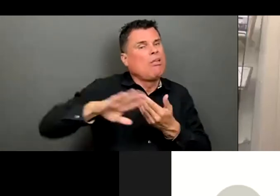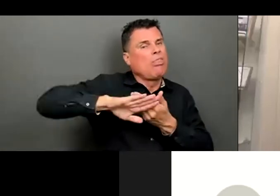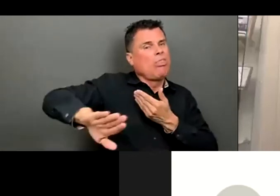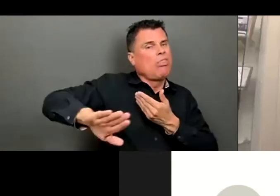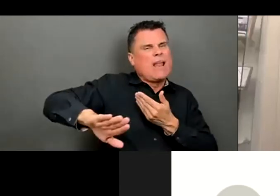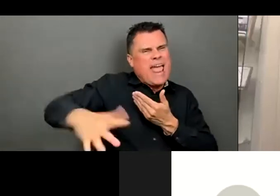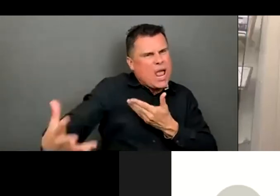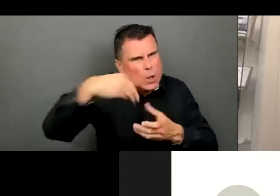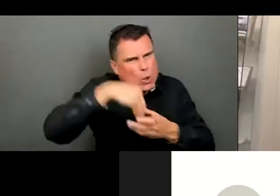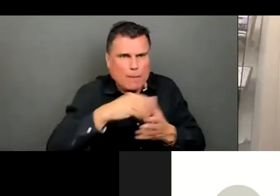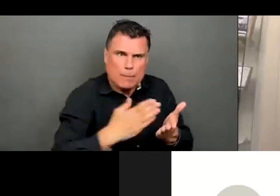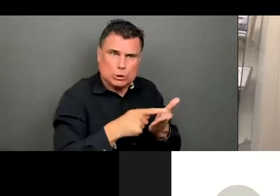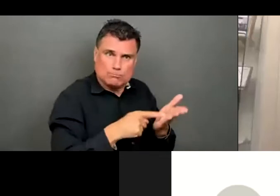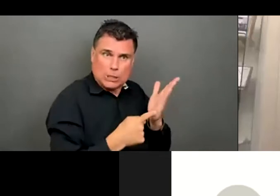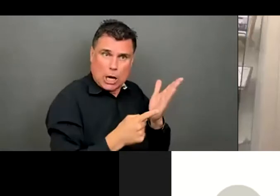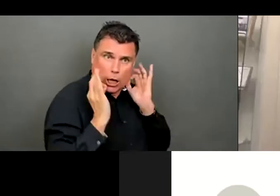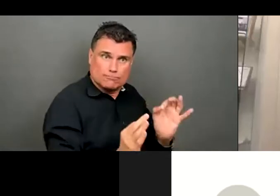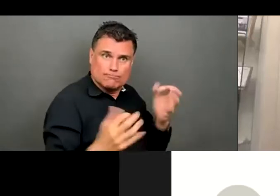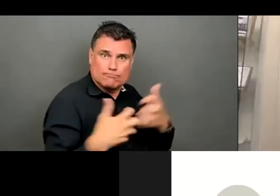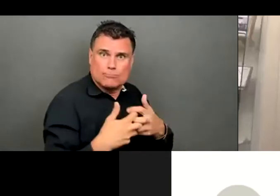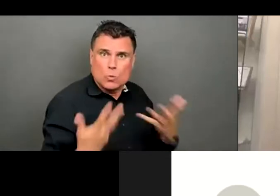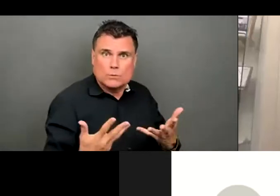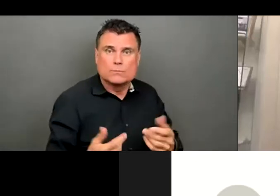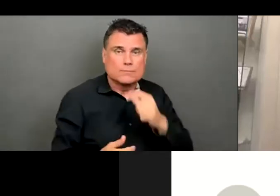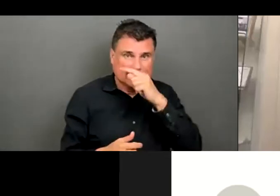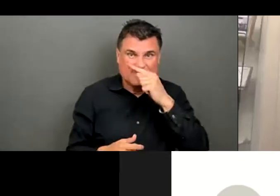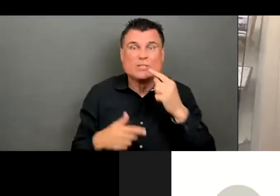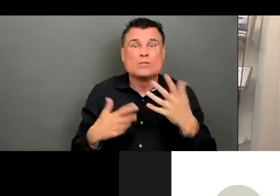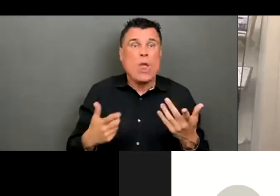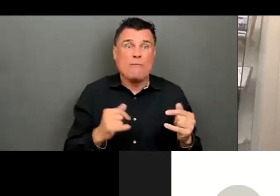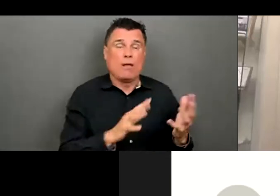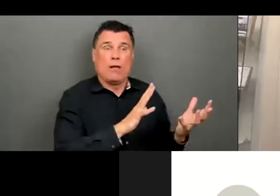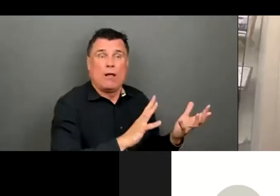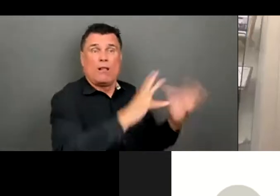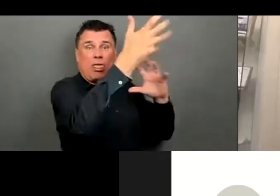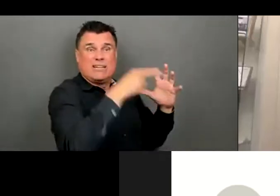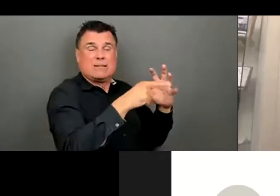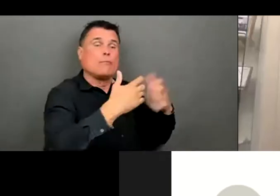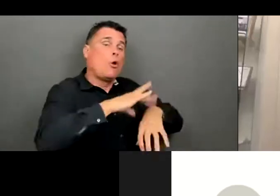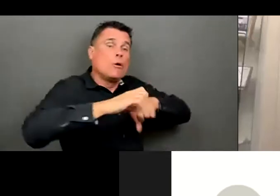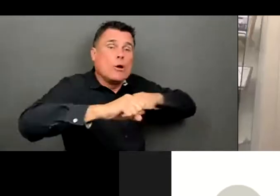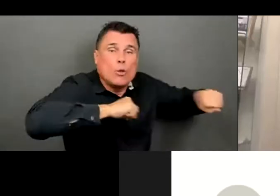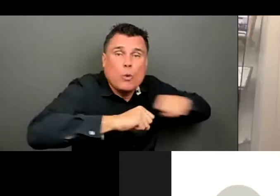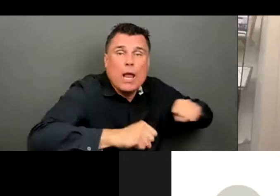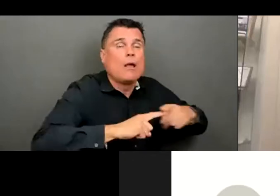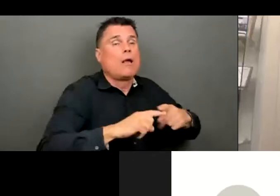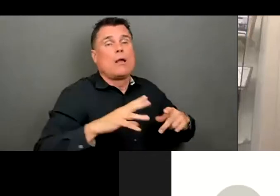there's a calamity, we are always left behind, and we don't want that to happen again. So maybe we will gather all